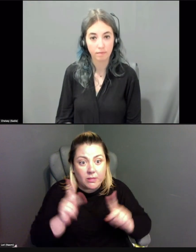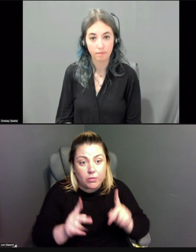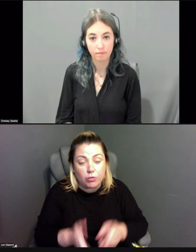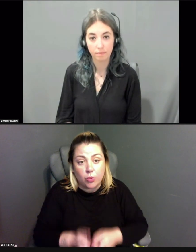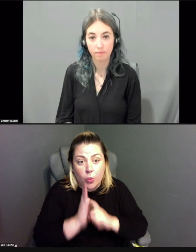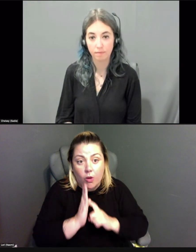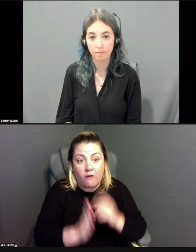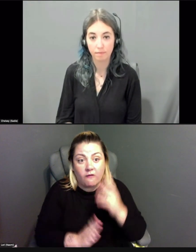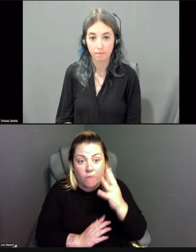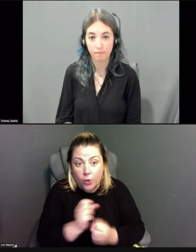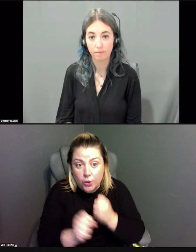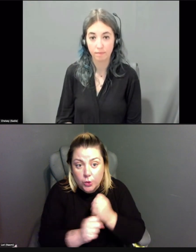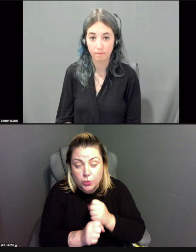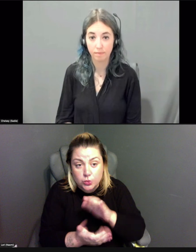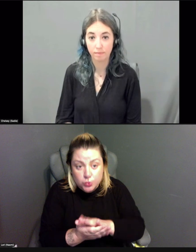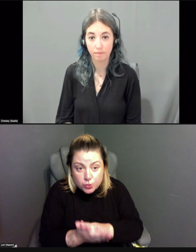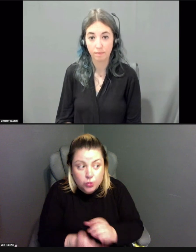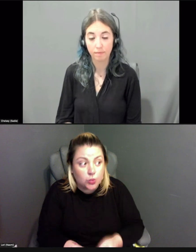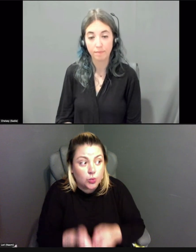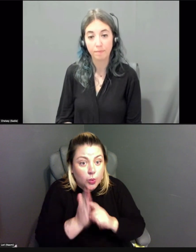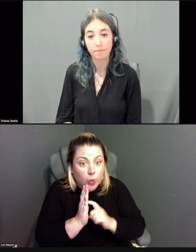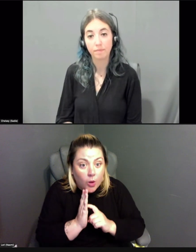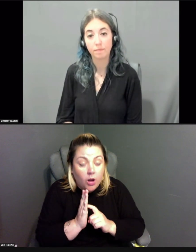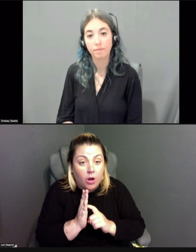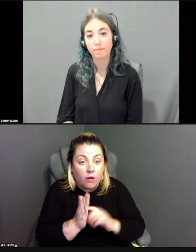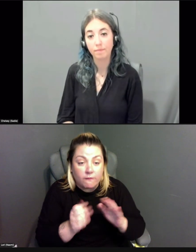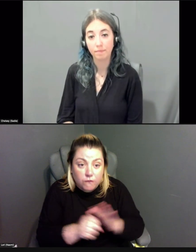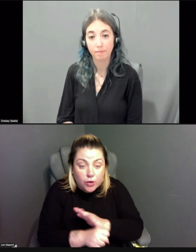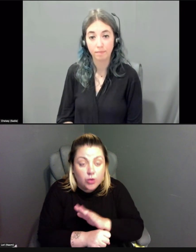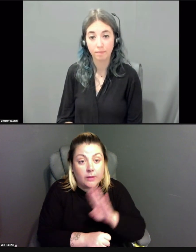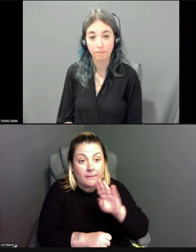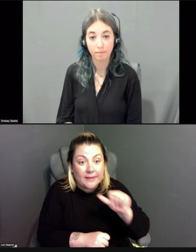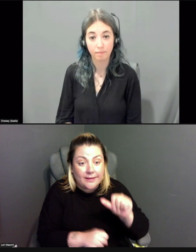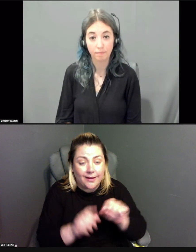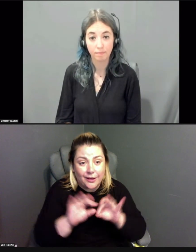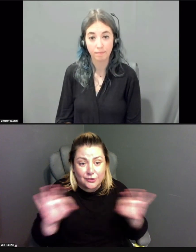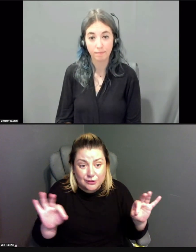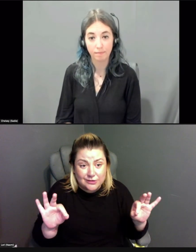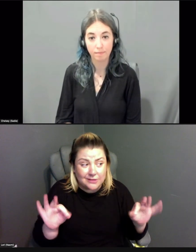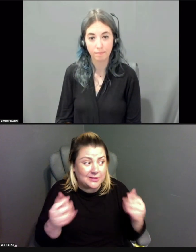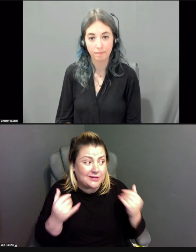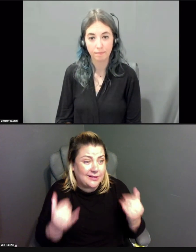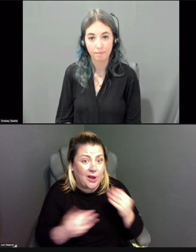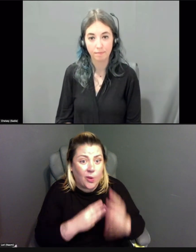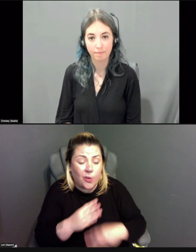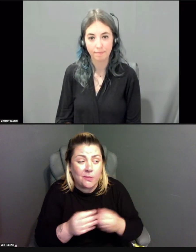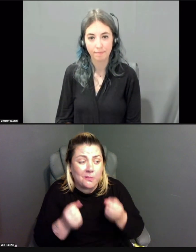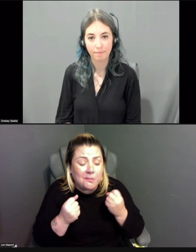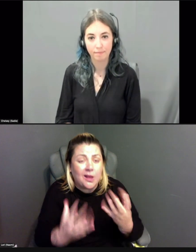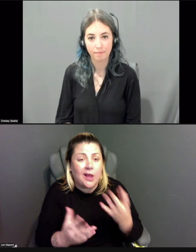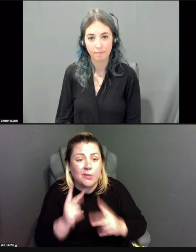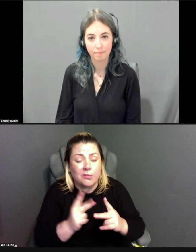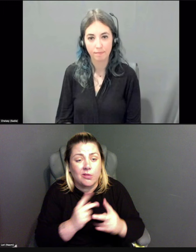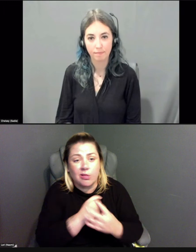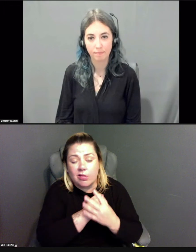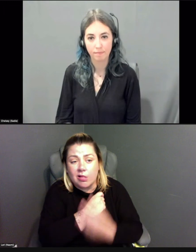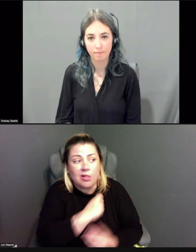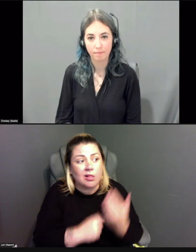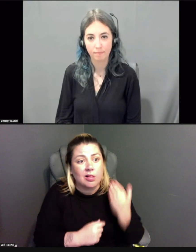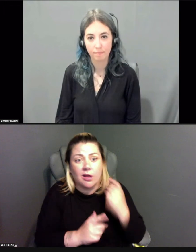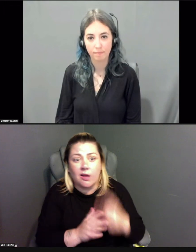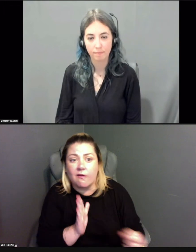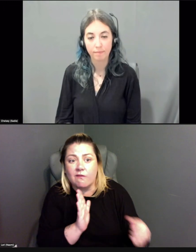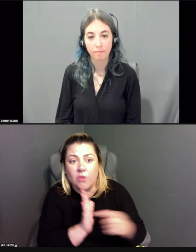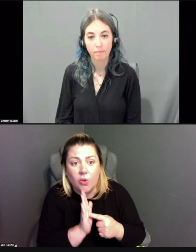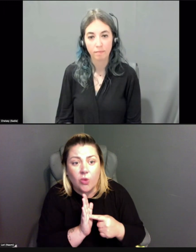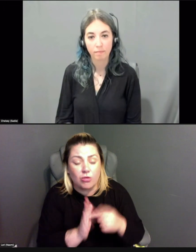and get a college degree, right? Especially in the days of like massive student debt. But if it's presented to you as like the only